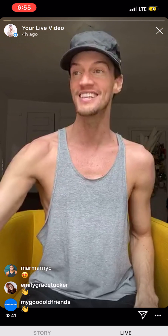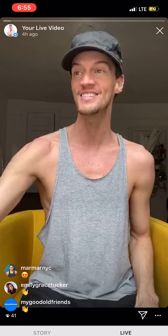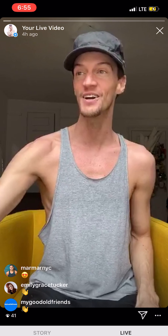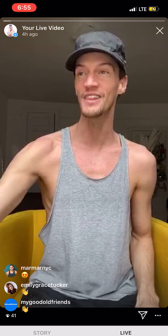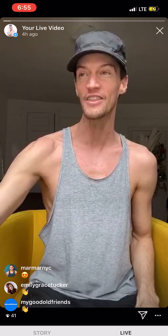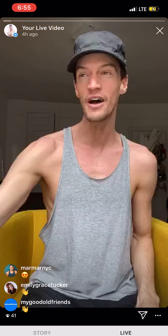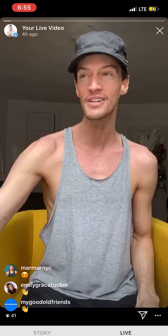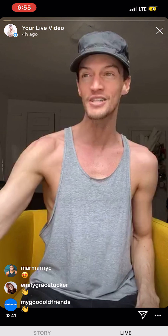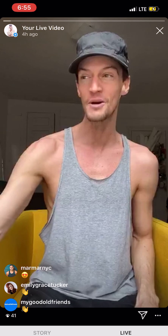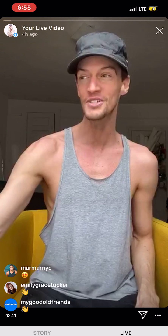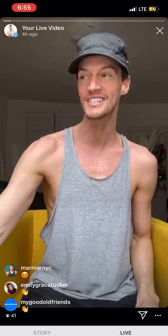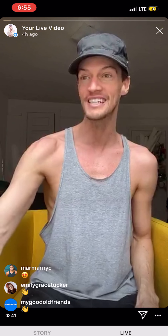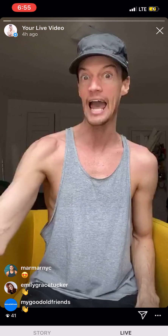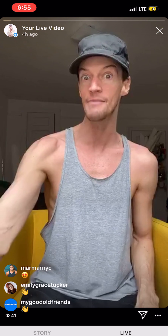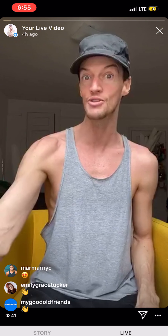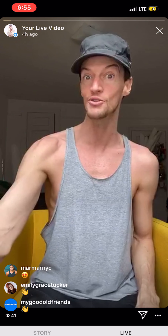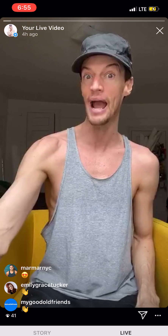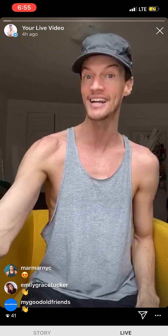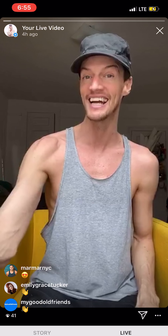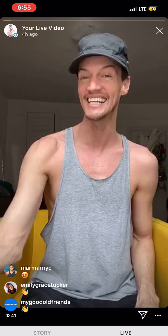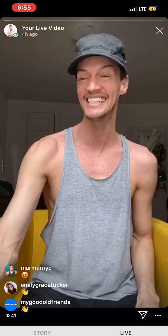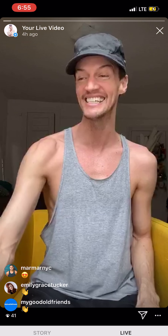These are, like, thoughts, emotions, and abstract ideas.